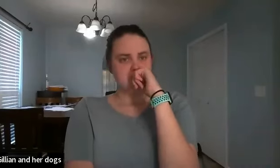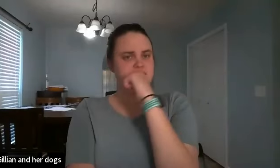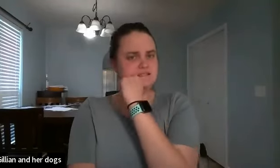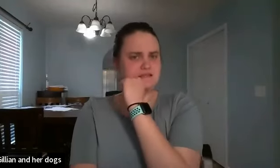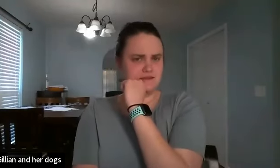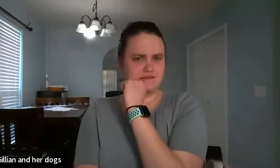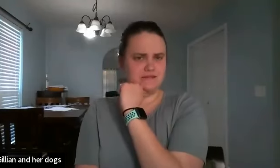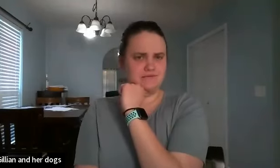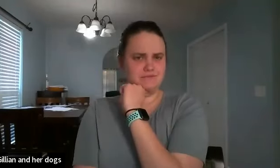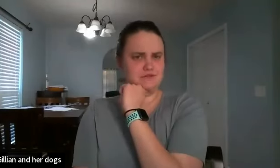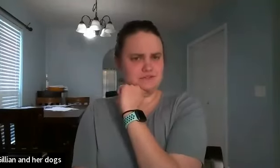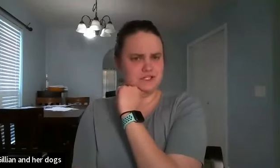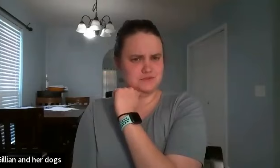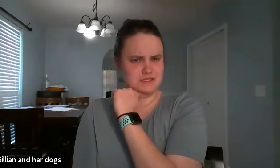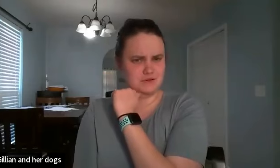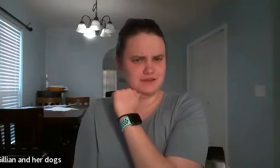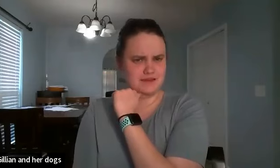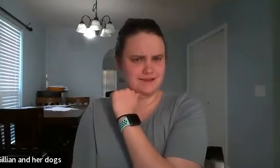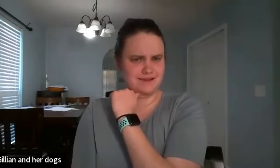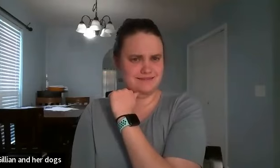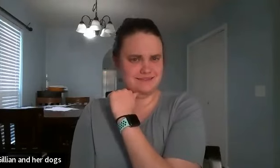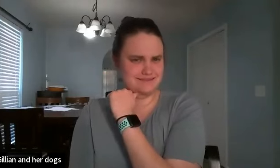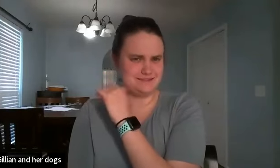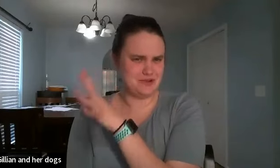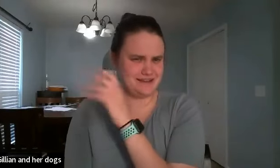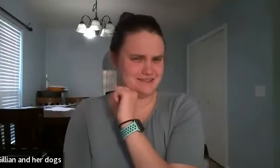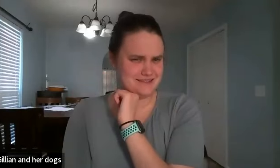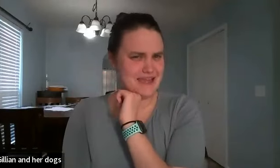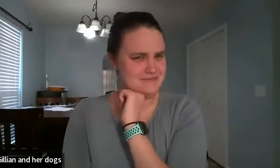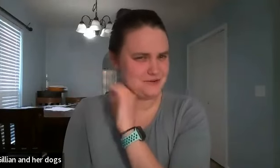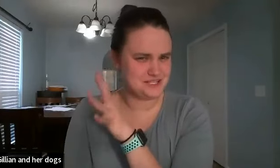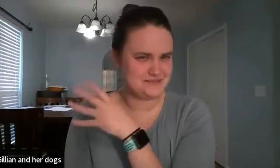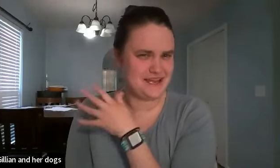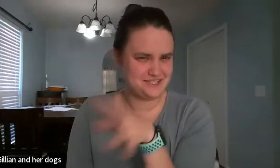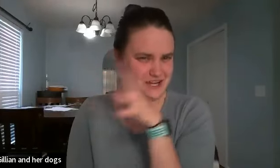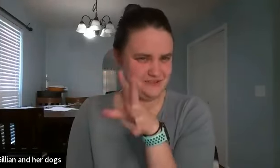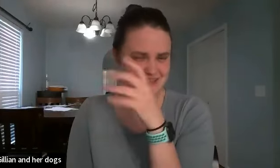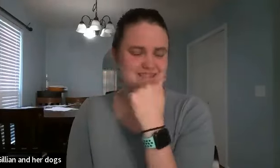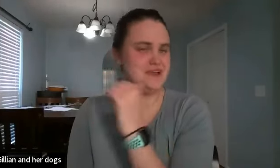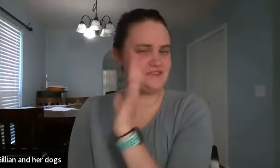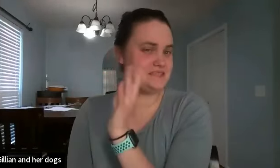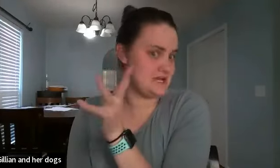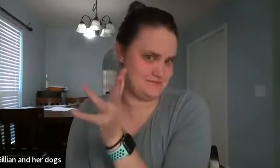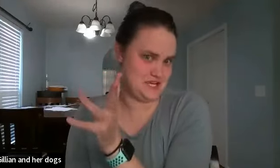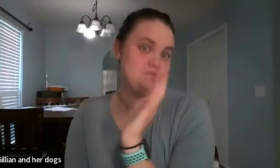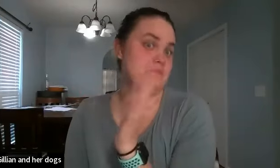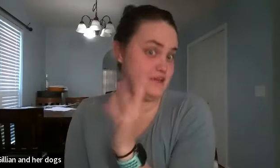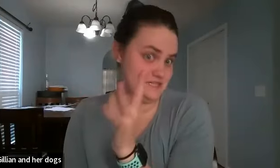Because isn't technically, no, don't judge me, okay? When I do this, I have to question, I have to check on things. I'm not the science major, I'm the math